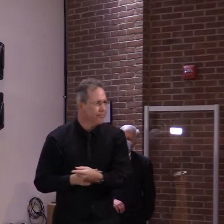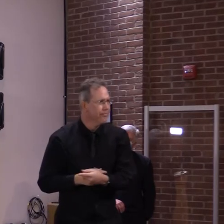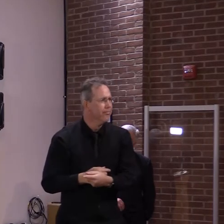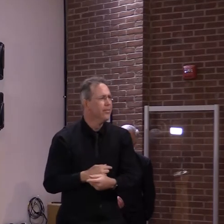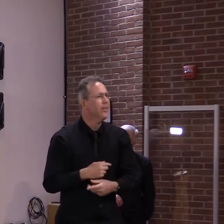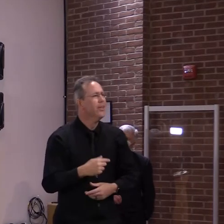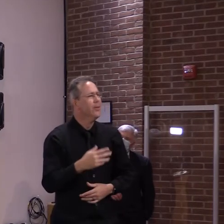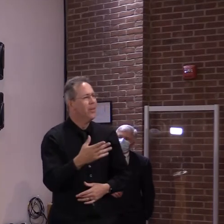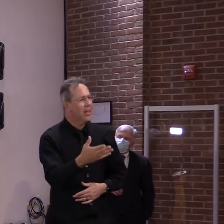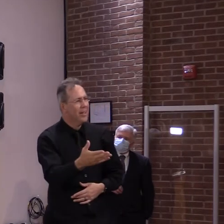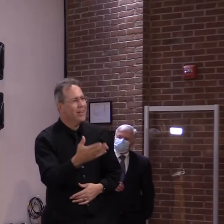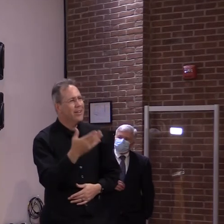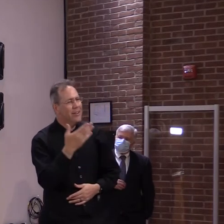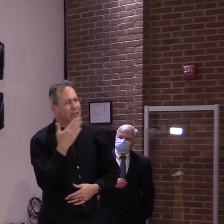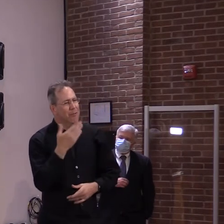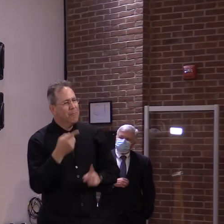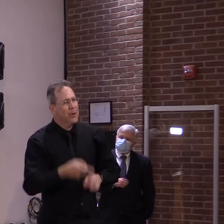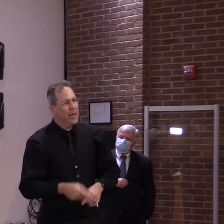But the reality is,